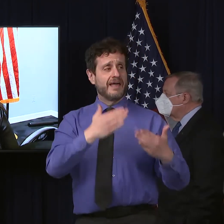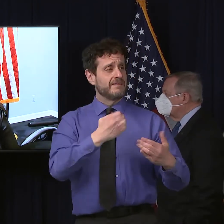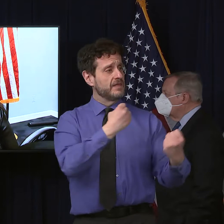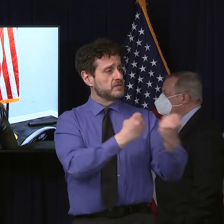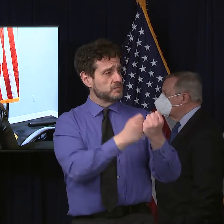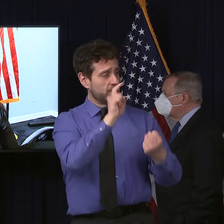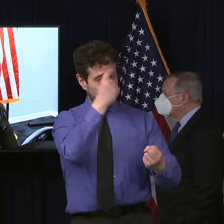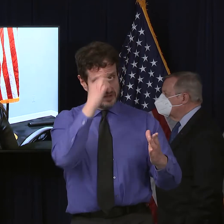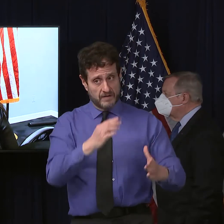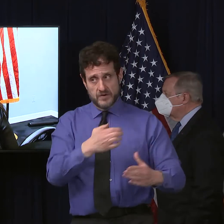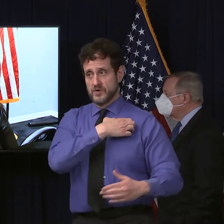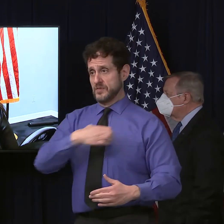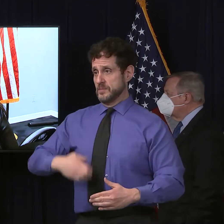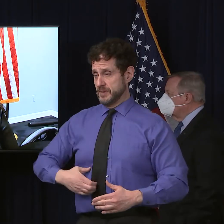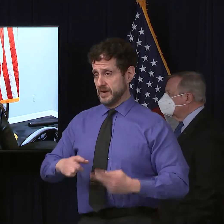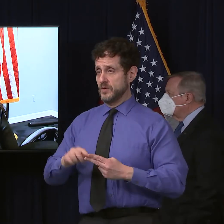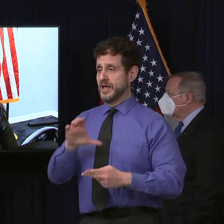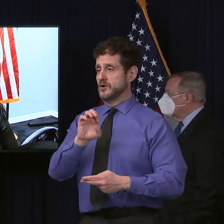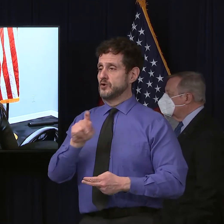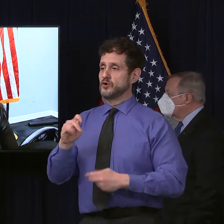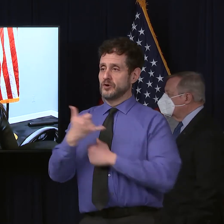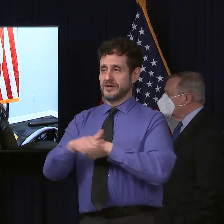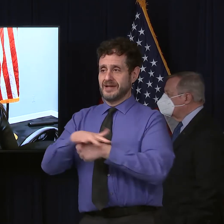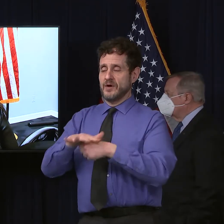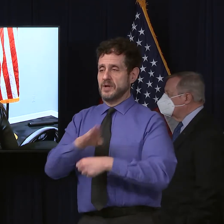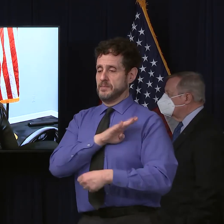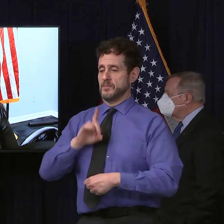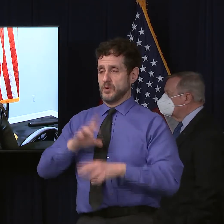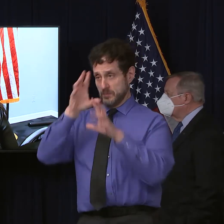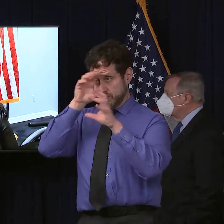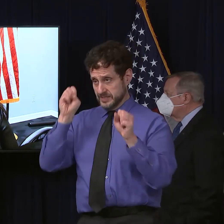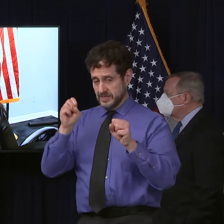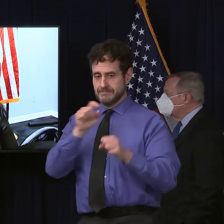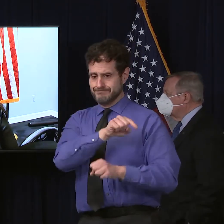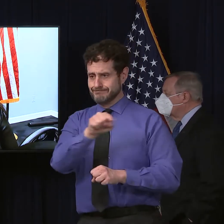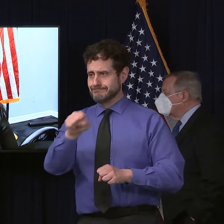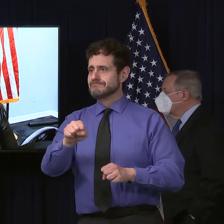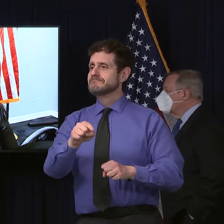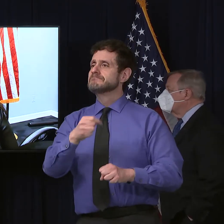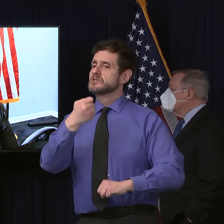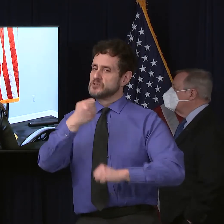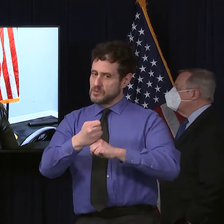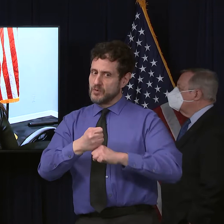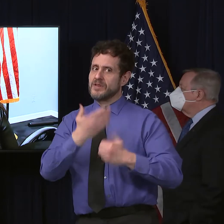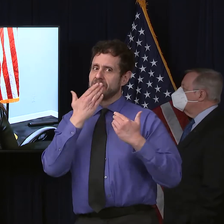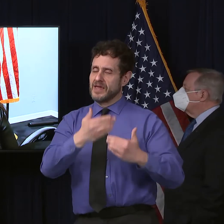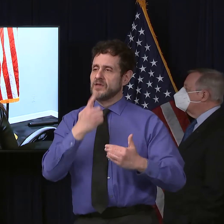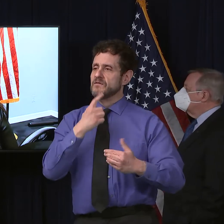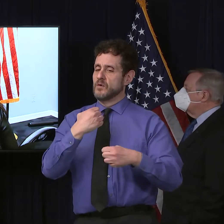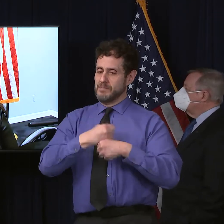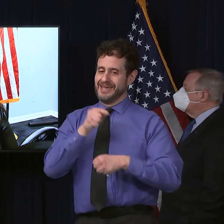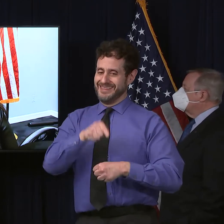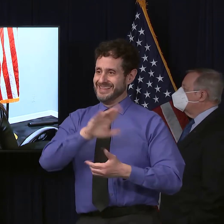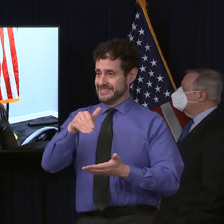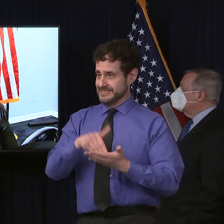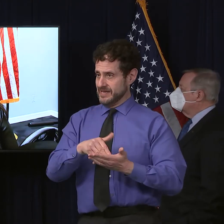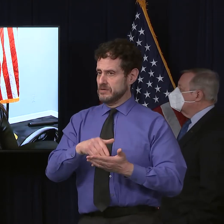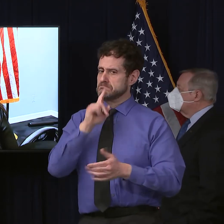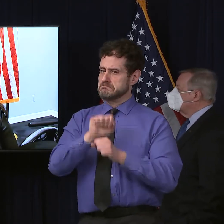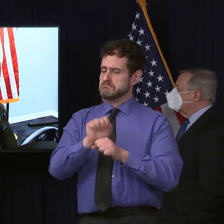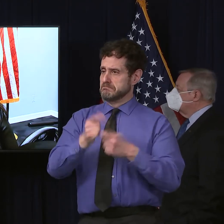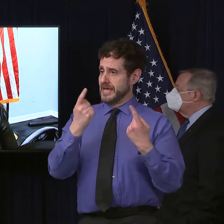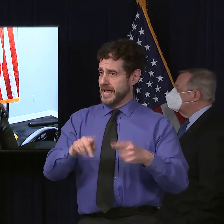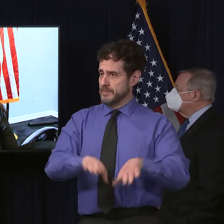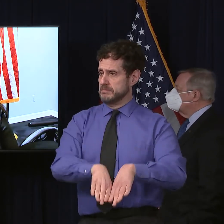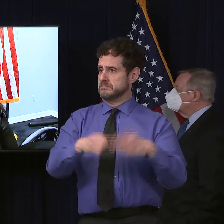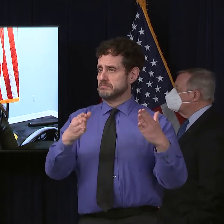Mayor Lightfoot, and Cook County Board President Preckwinkle in making this site a reality, to make it possible for thousands more